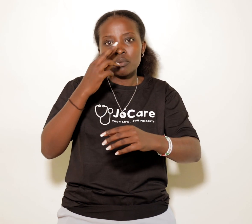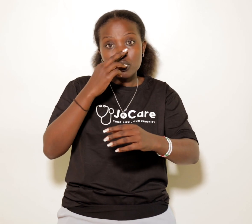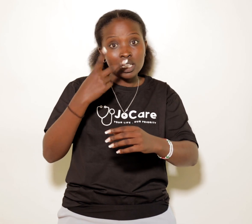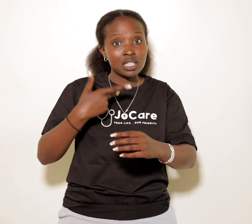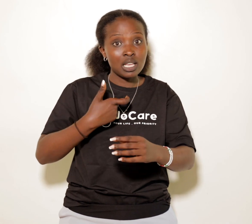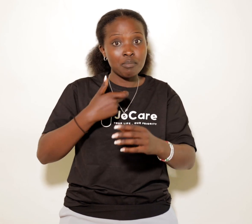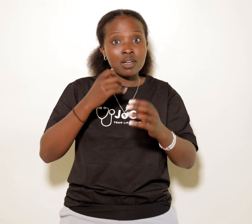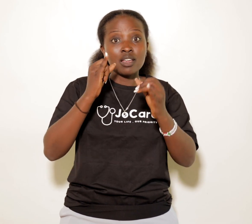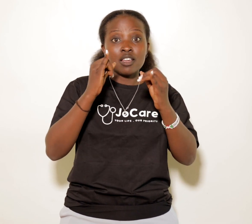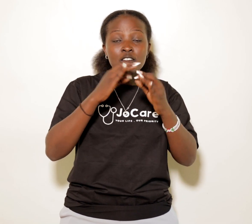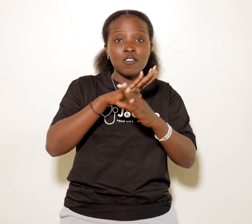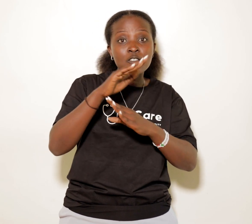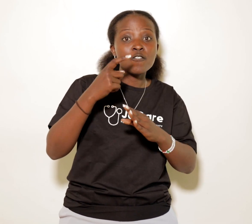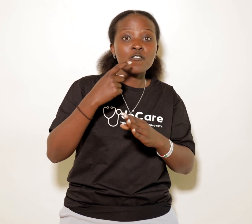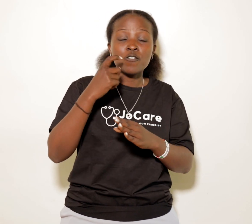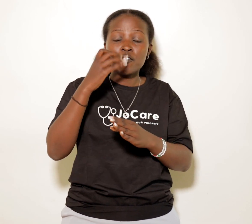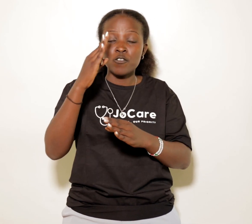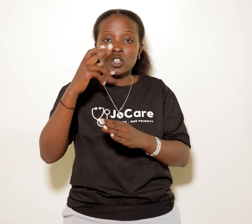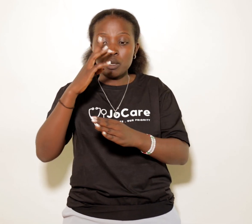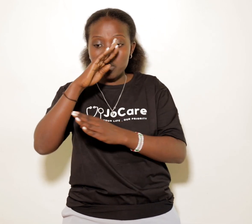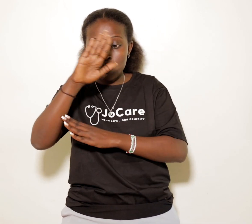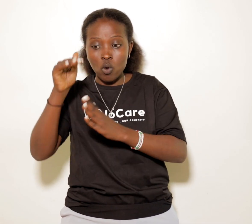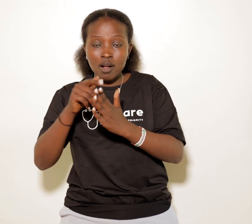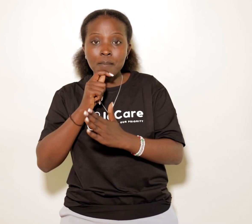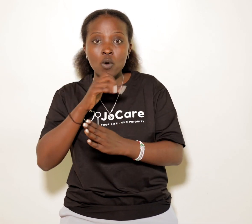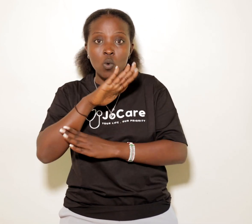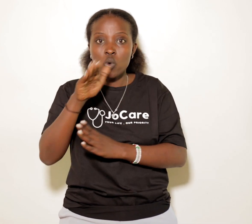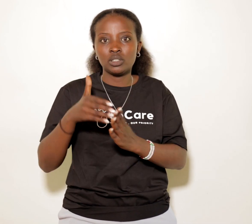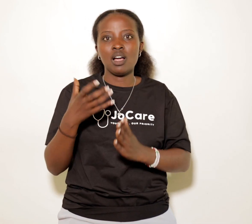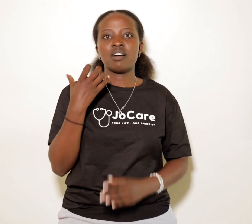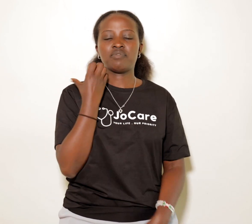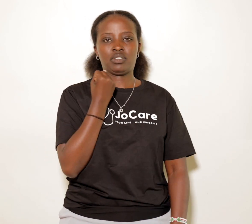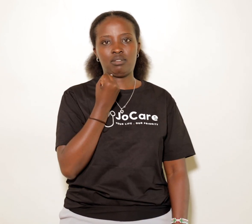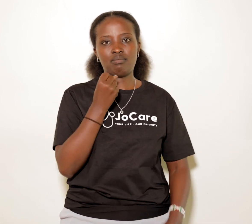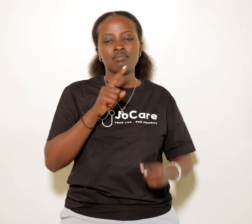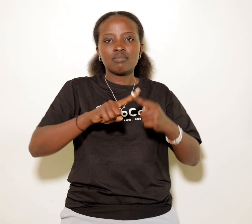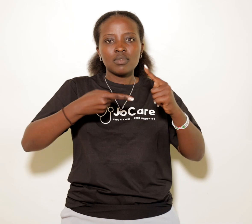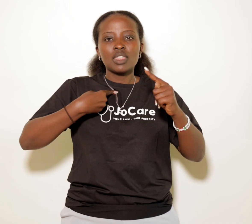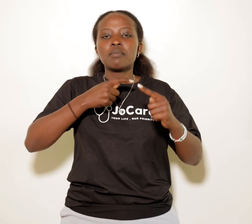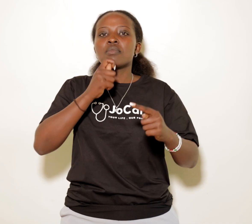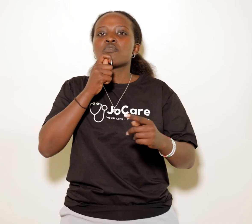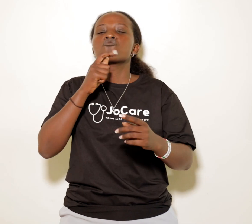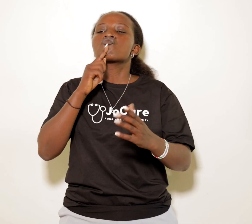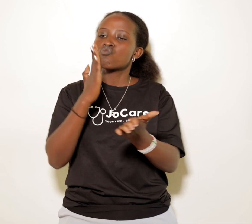information and we are given it by the right people, they're going to give you the right information. Yeah.